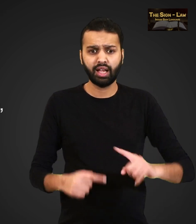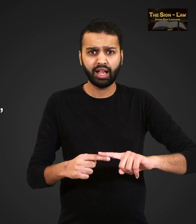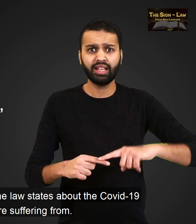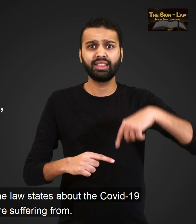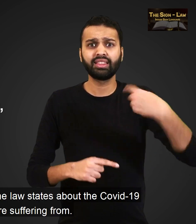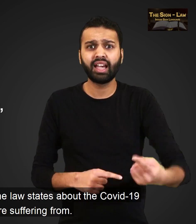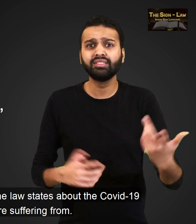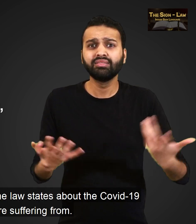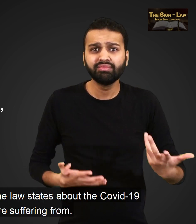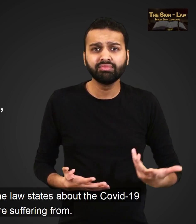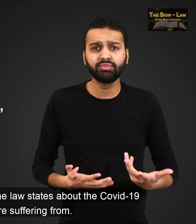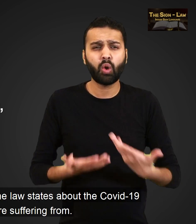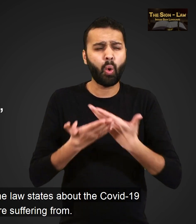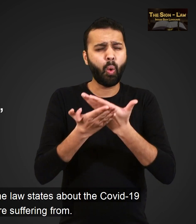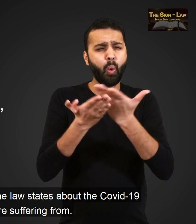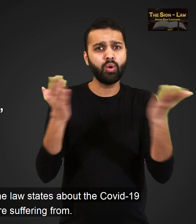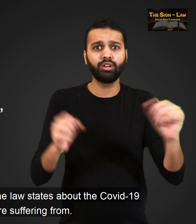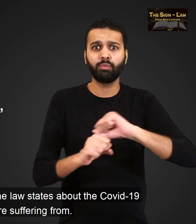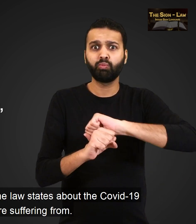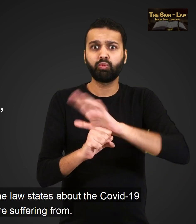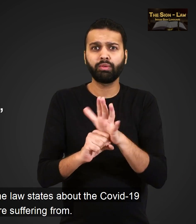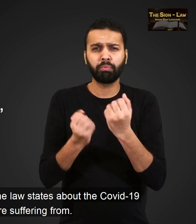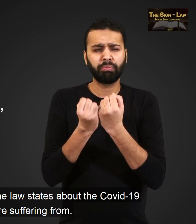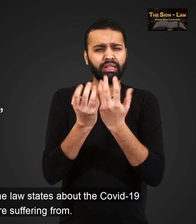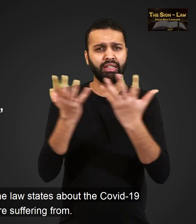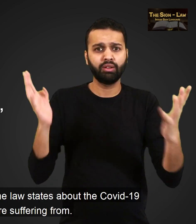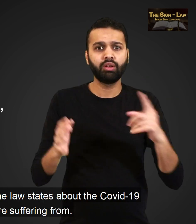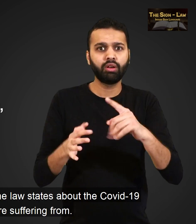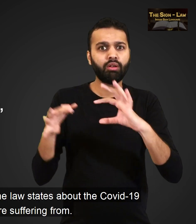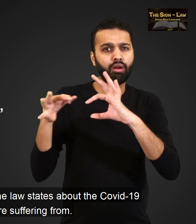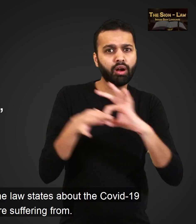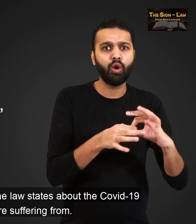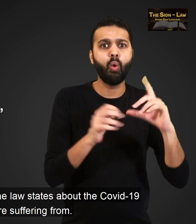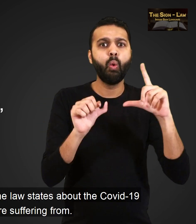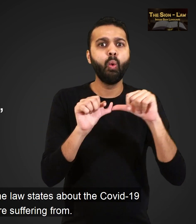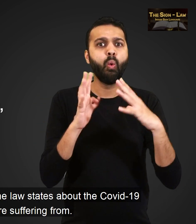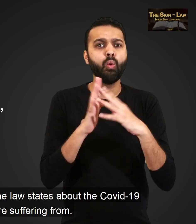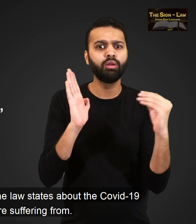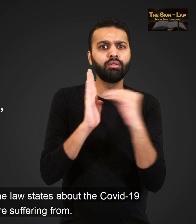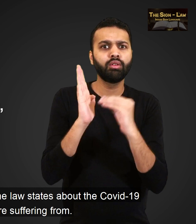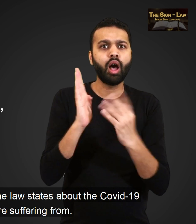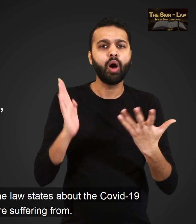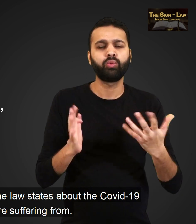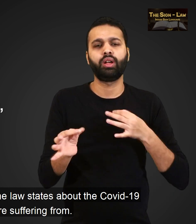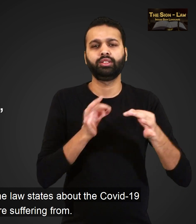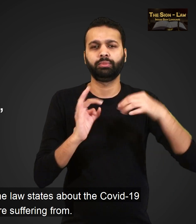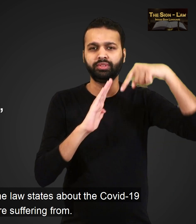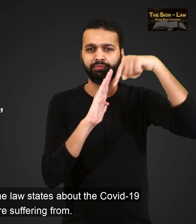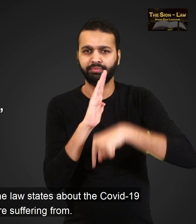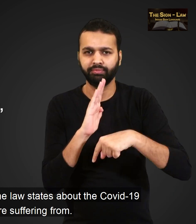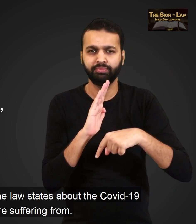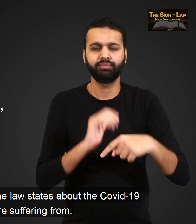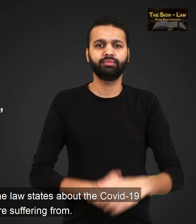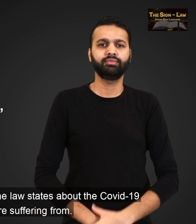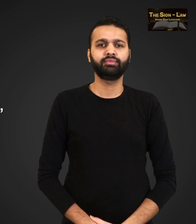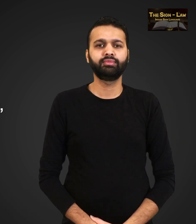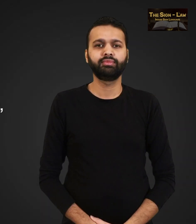In the next edition, we shall see what the law states about the COVID-19 pandemic that people are suffering from. assume.